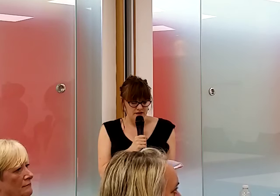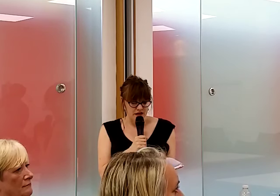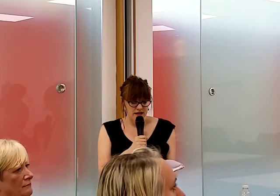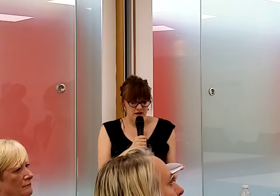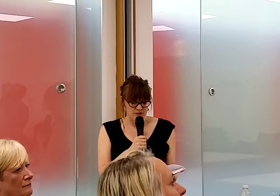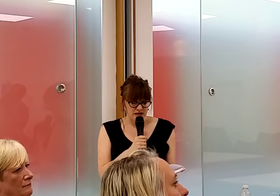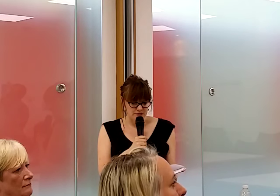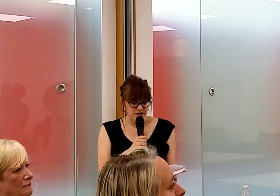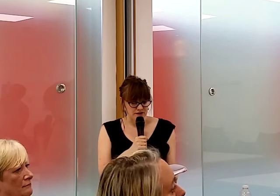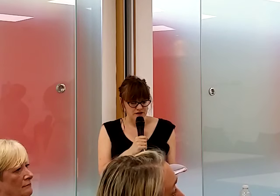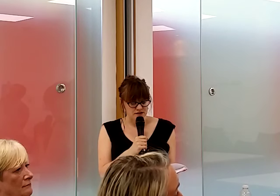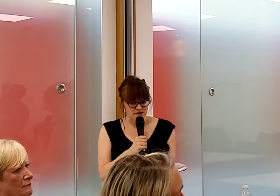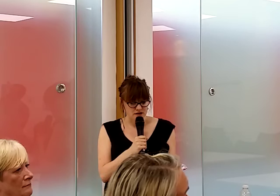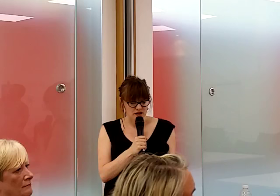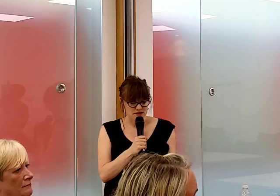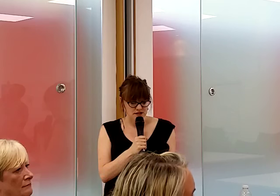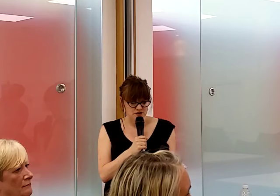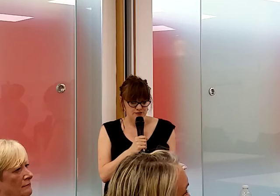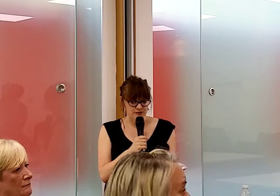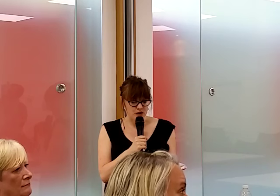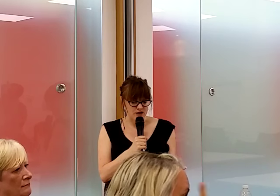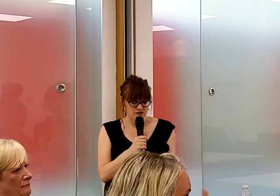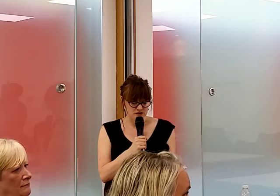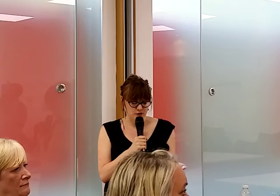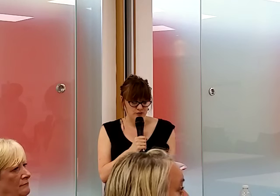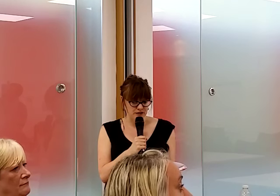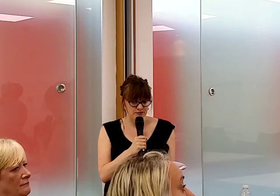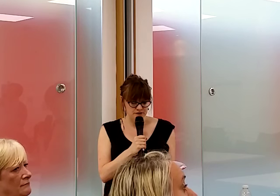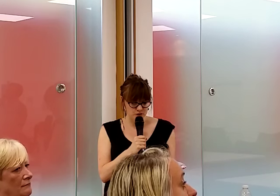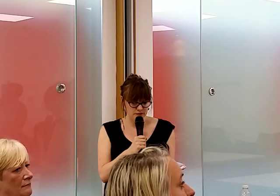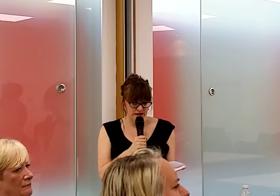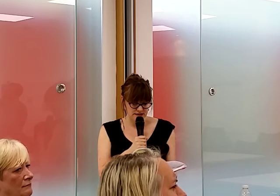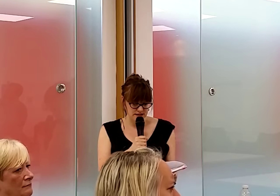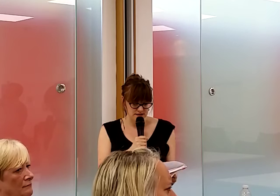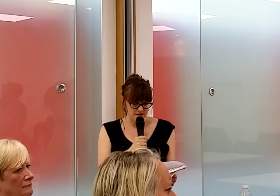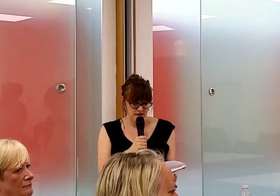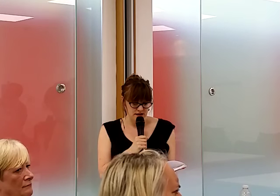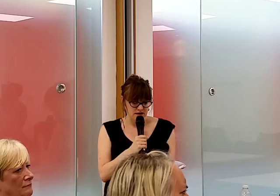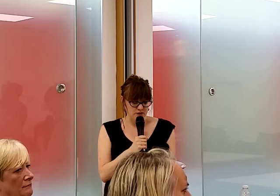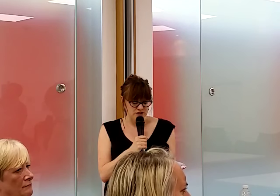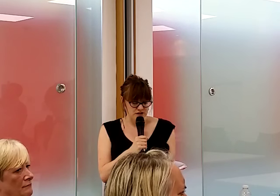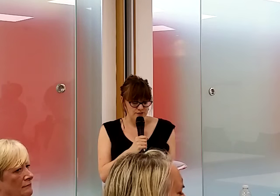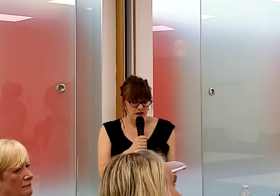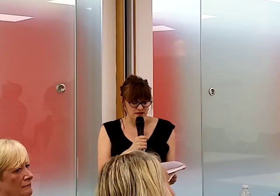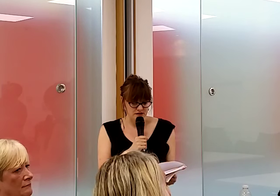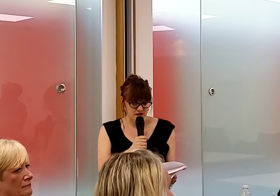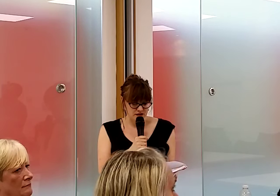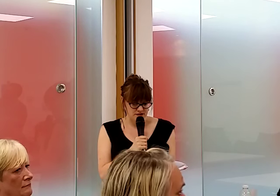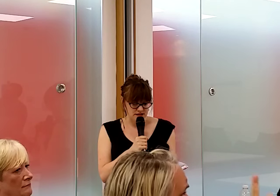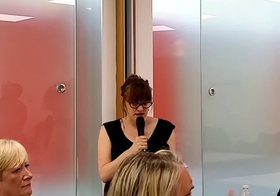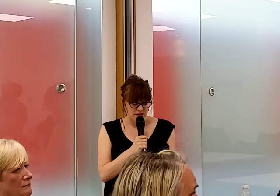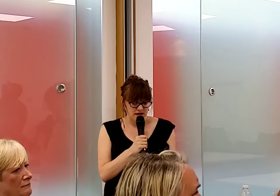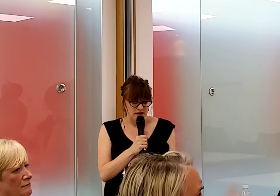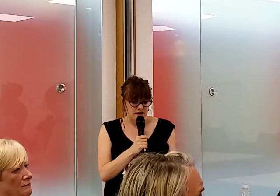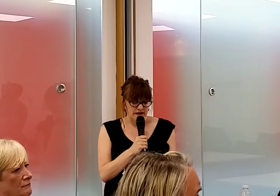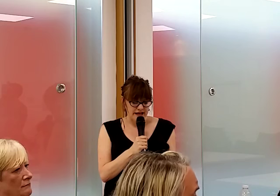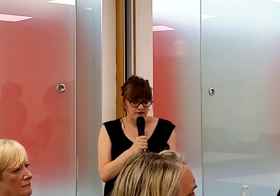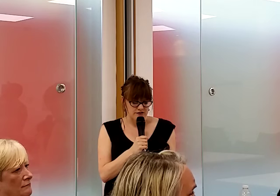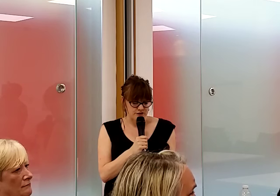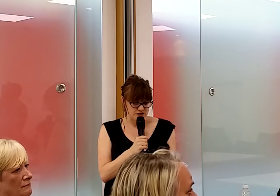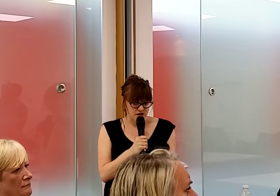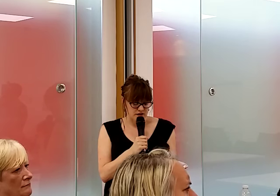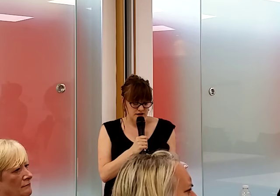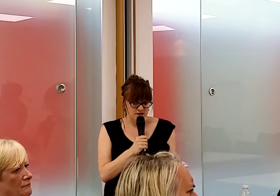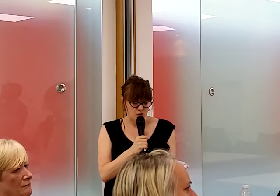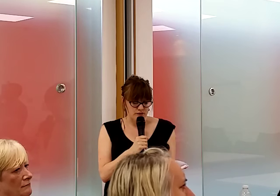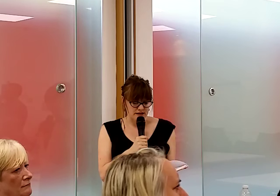everyone. They, like me, believe that a society should be proud to support people of all abilities, that we should embrace diversity, and